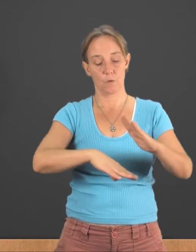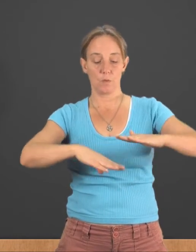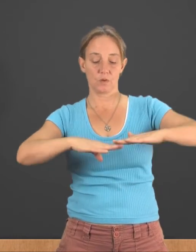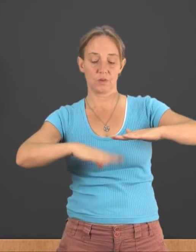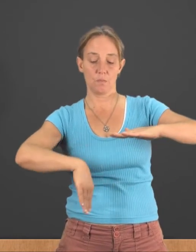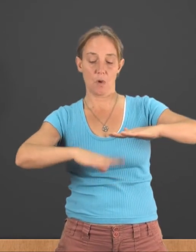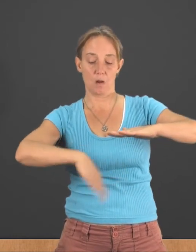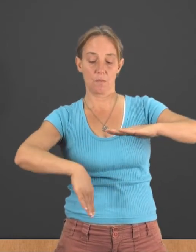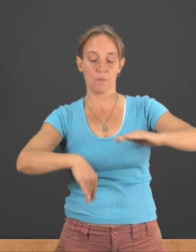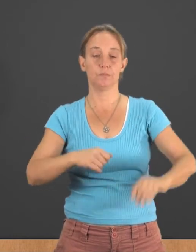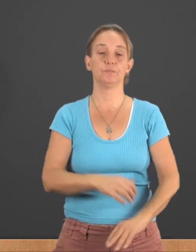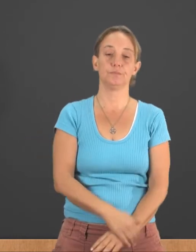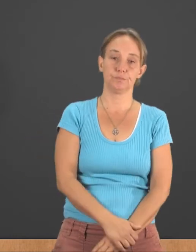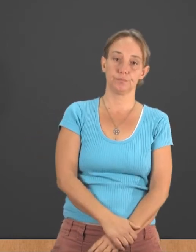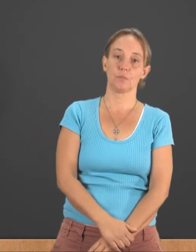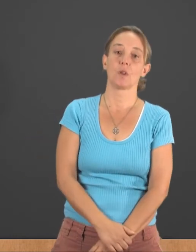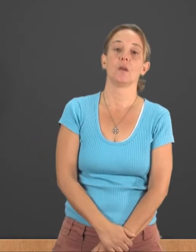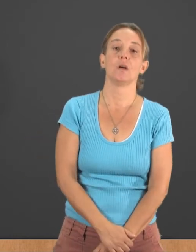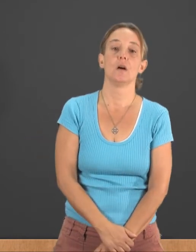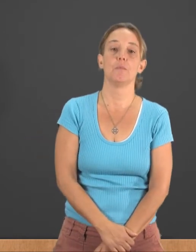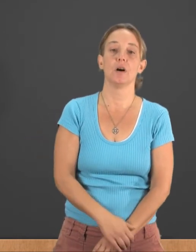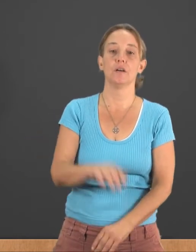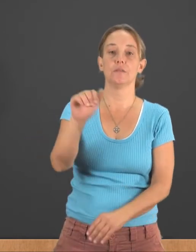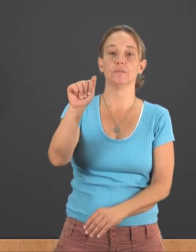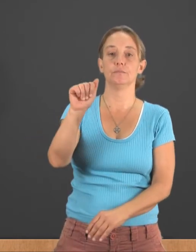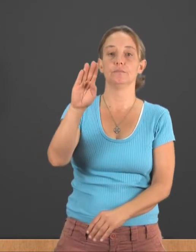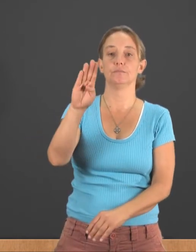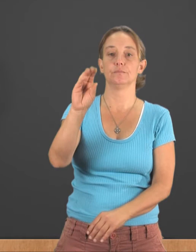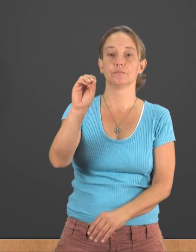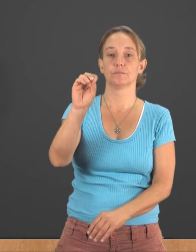You may also see bottom. Above.